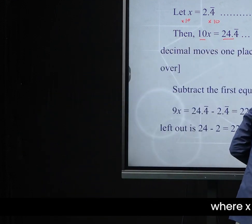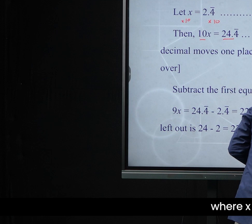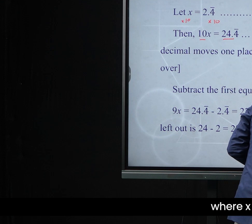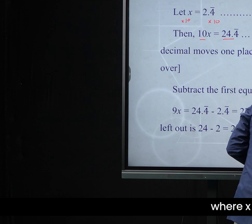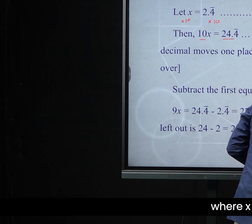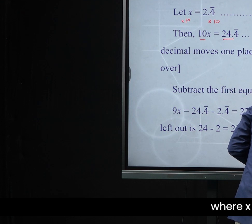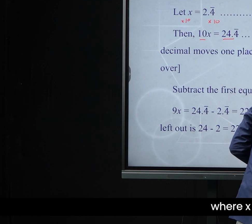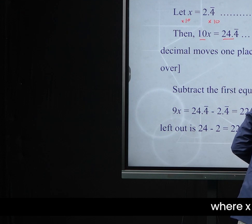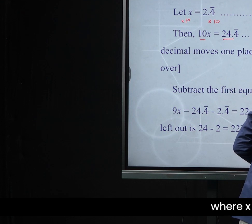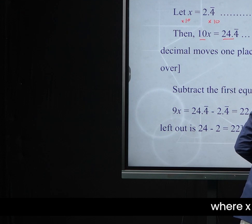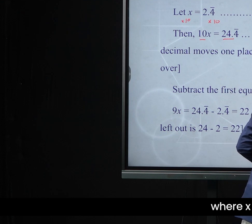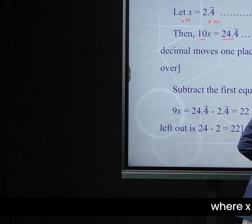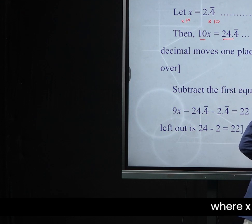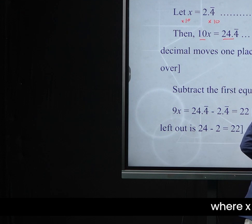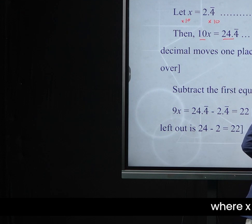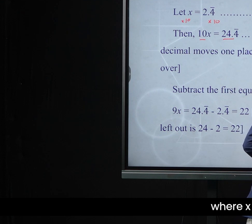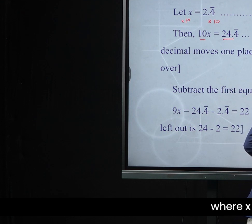Where x equal to 22 by 9.